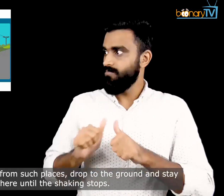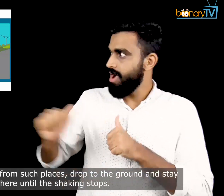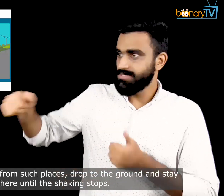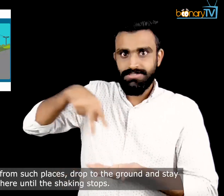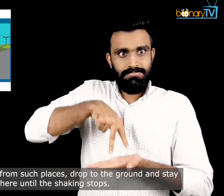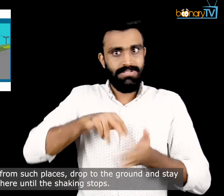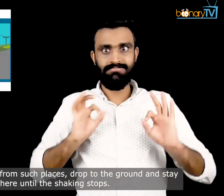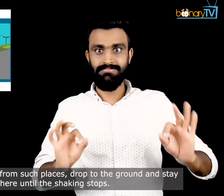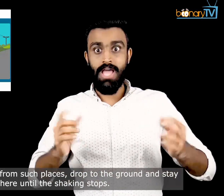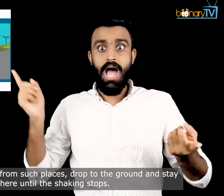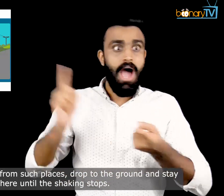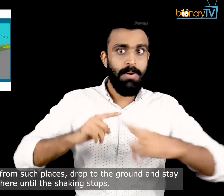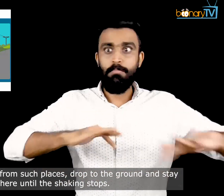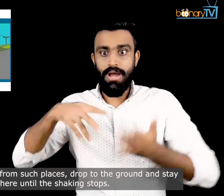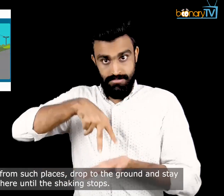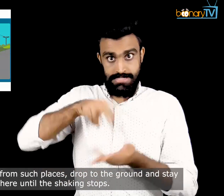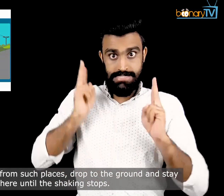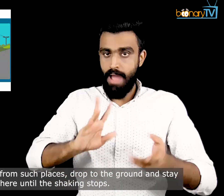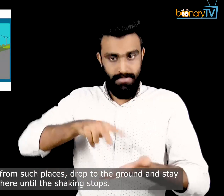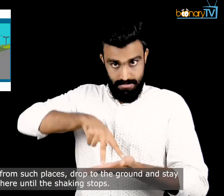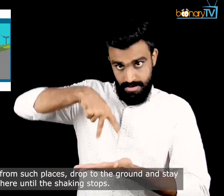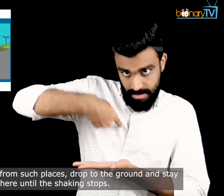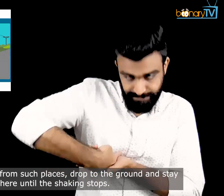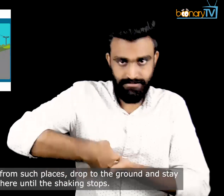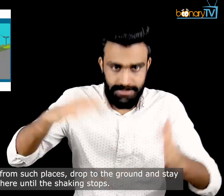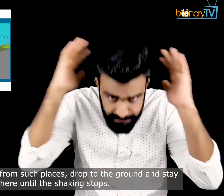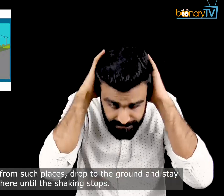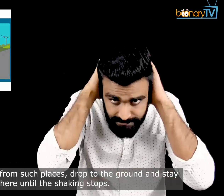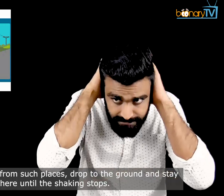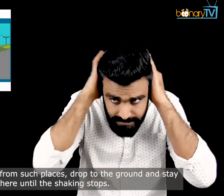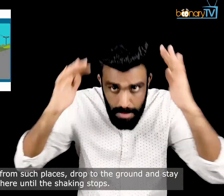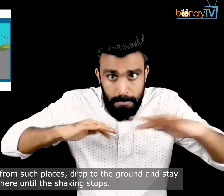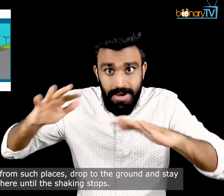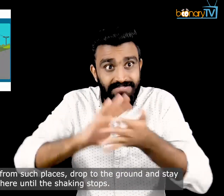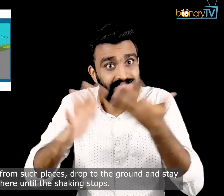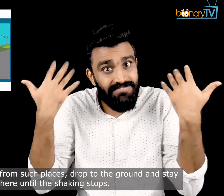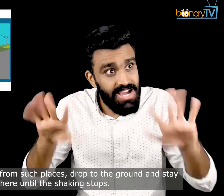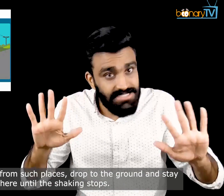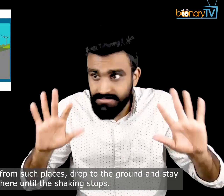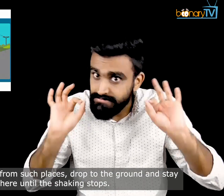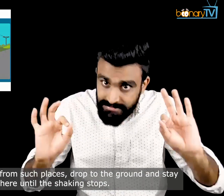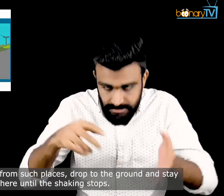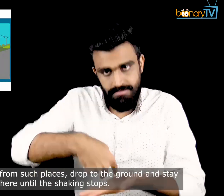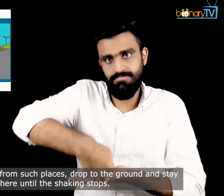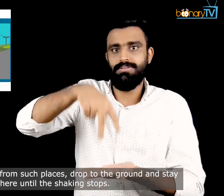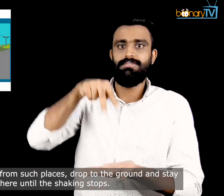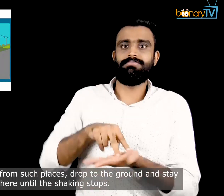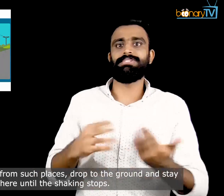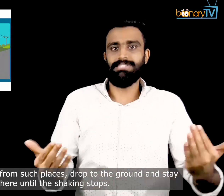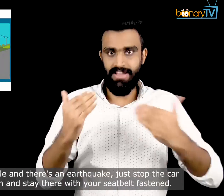Once you're away from such places, drop to the ground and stay there until the shaking stops. If